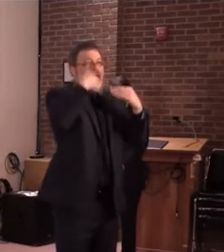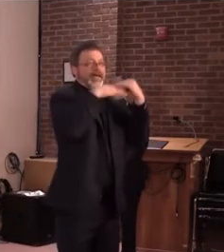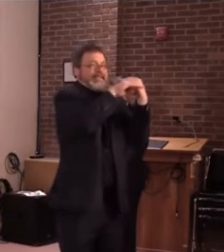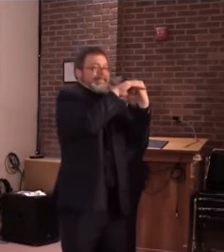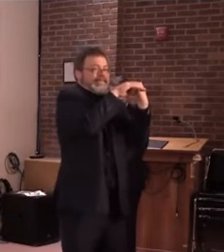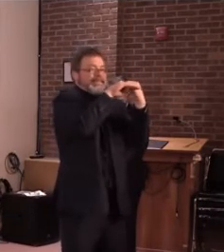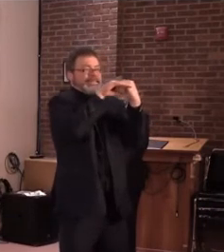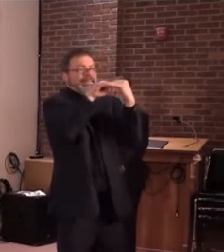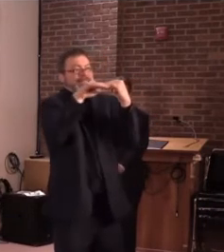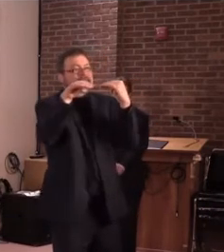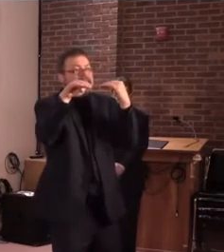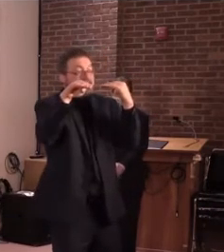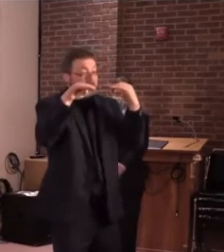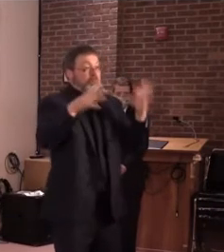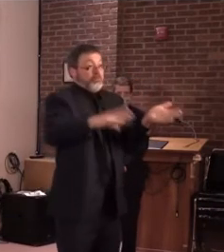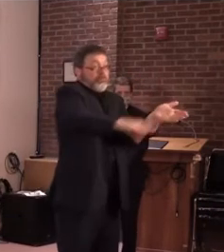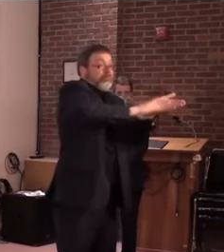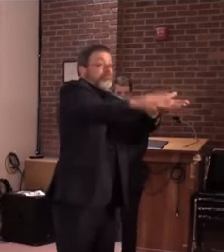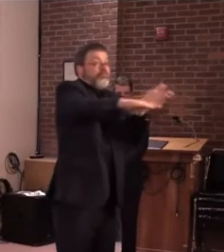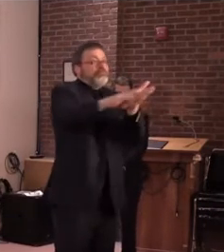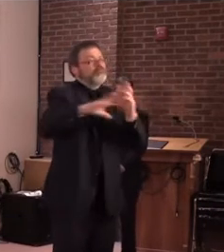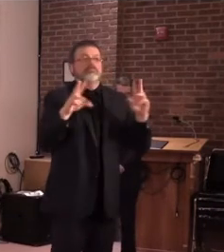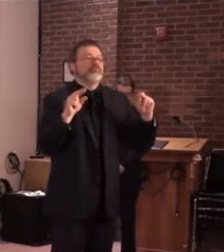Okay, thank you.